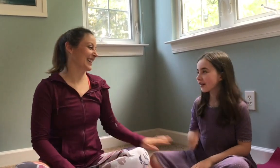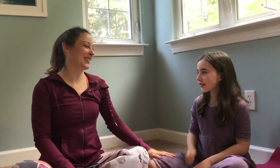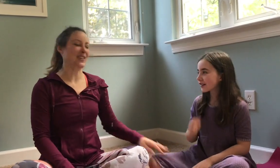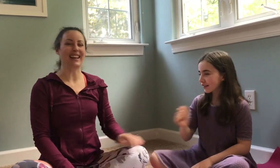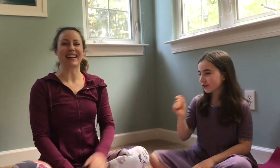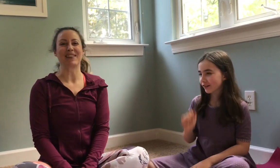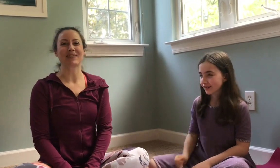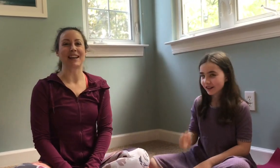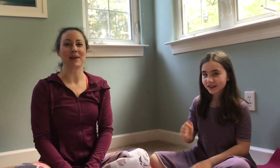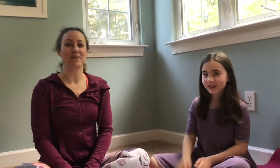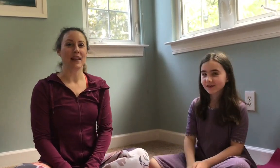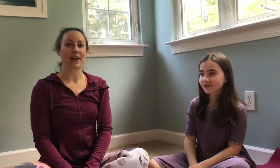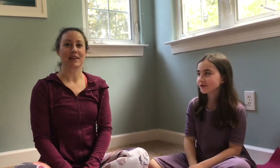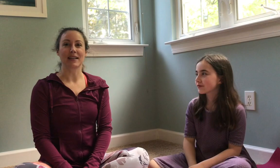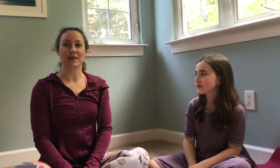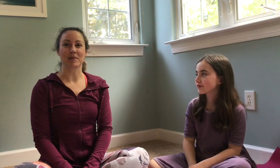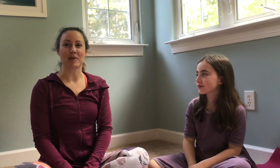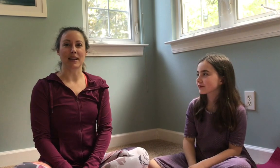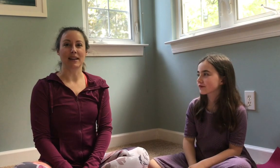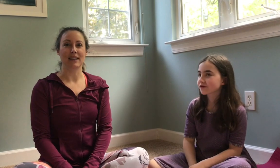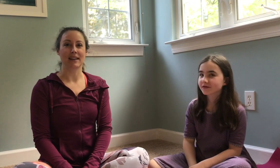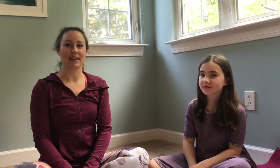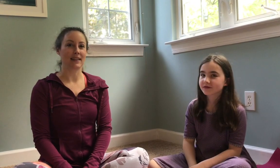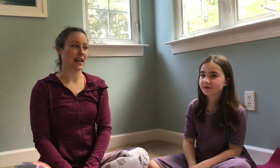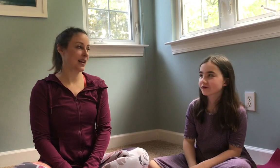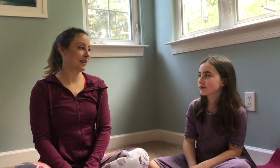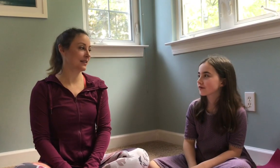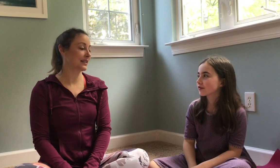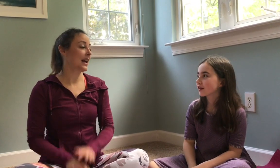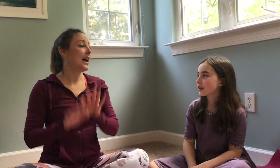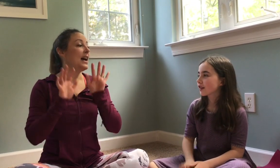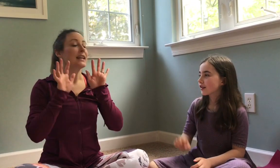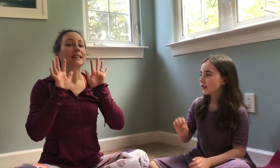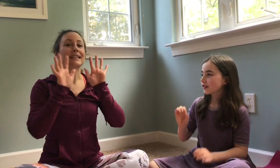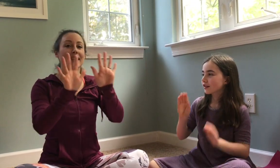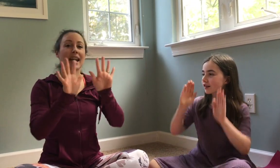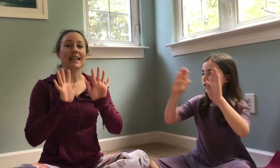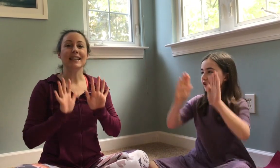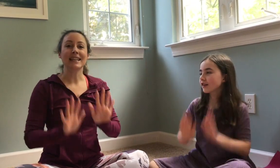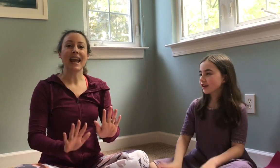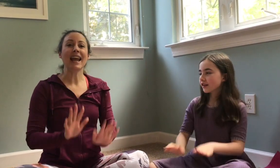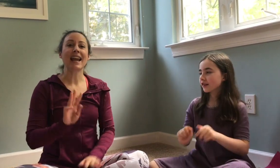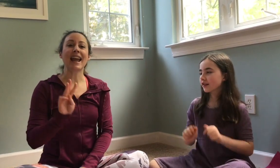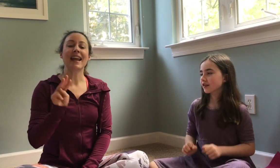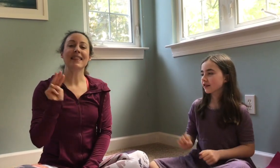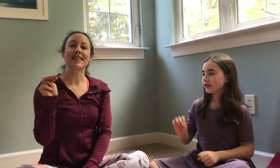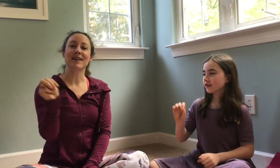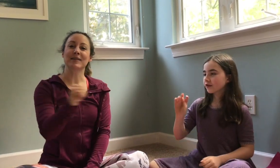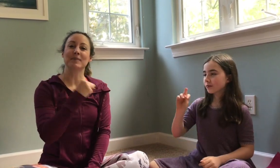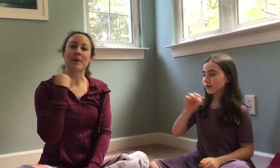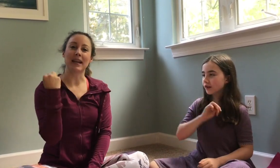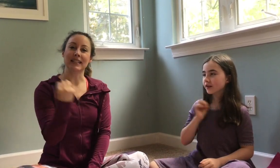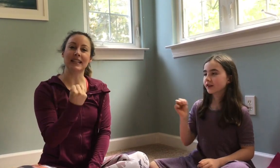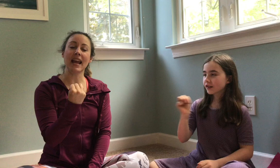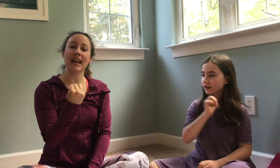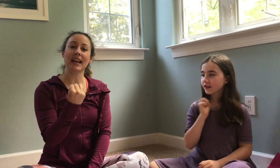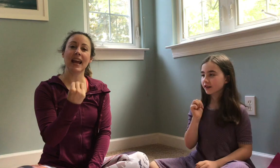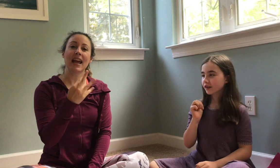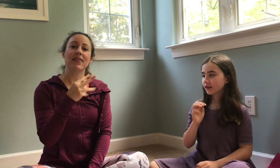Let's try it and again. there's Ready? Tell us when you're ready. There's Sunday and there's Monday.